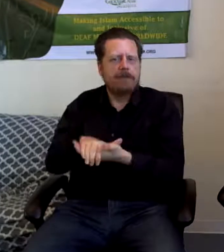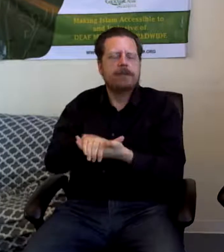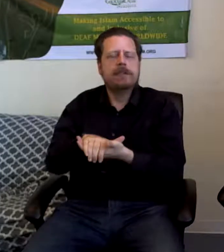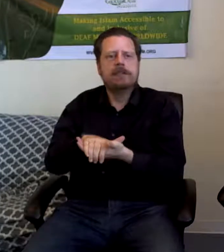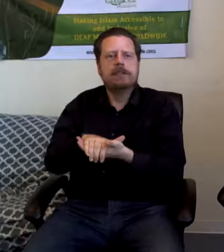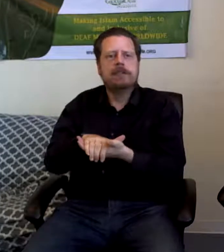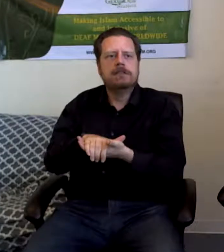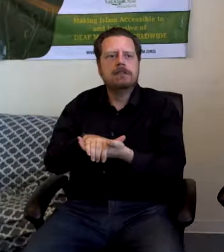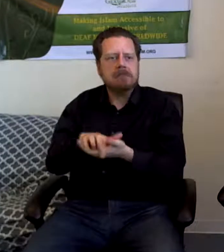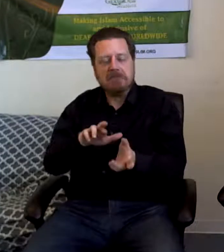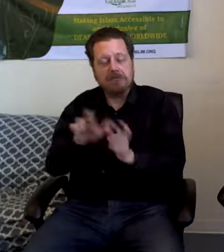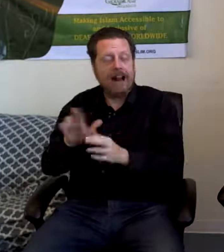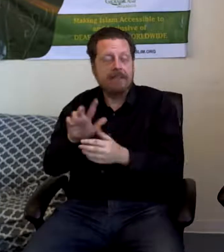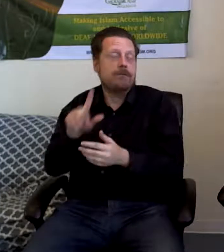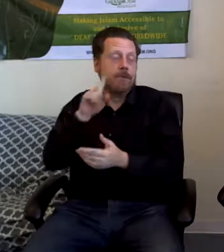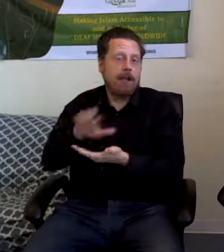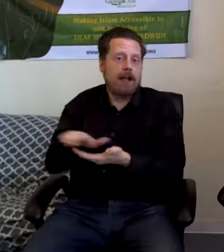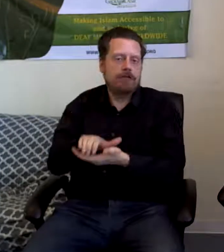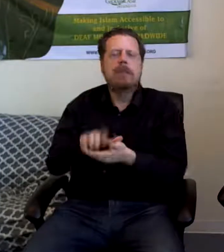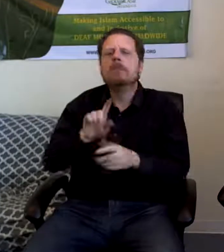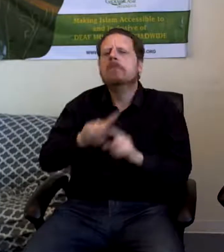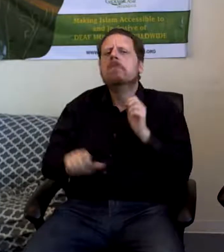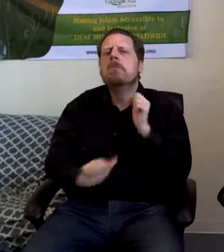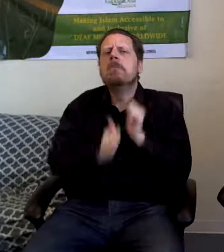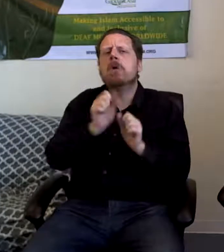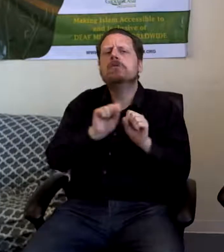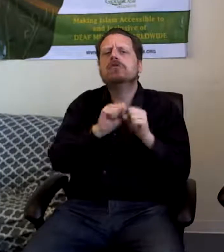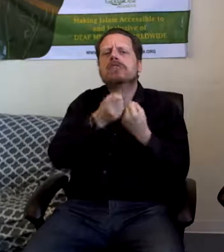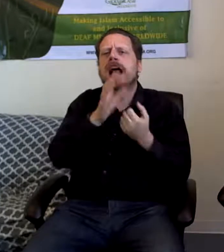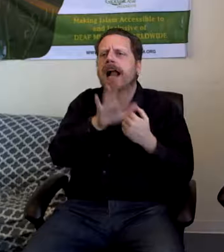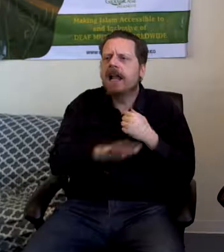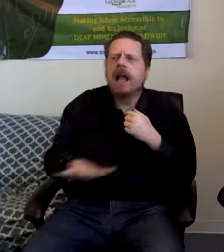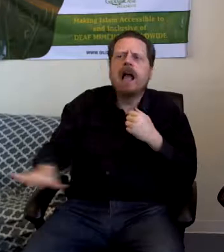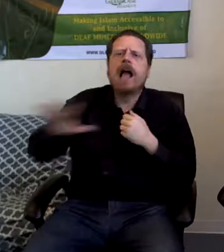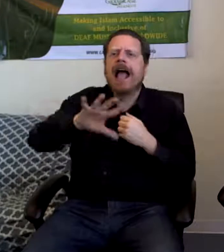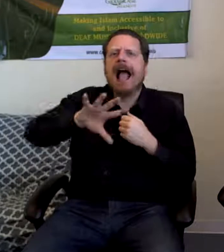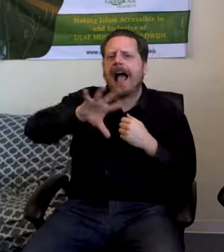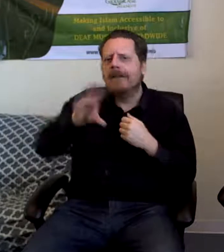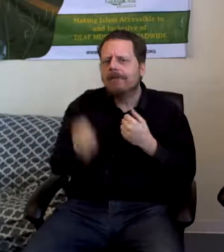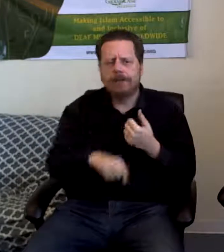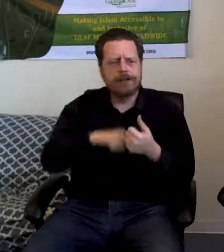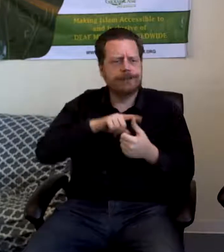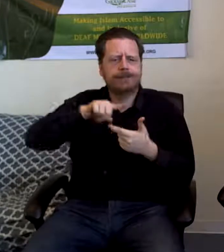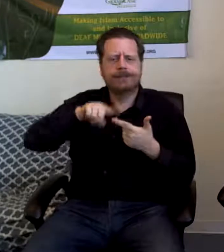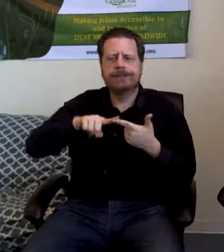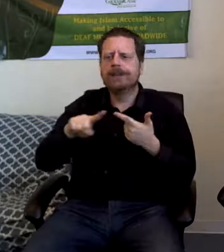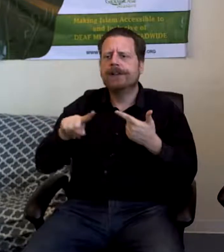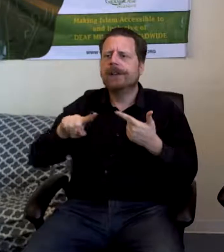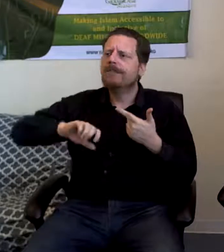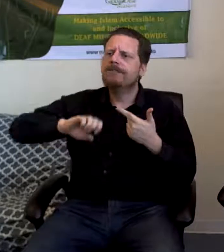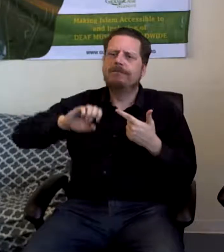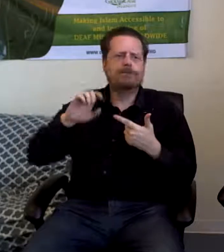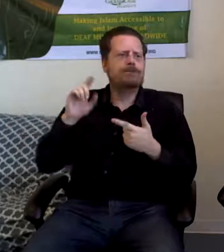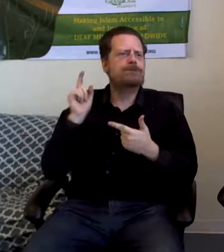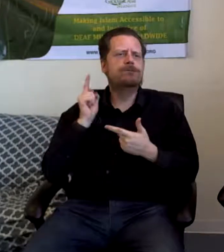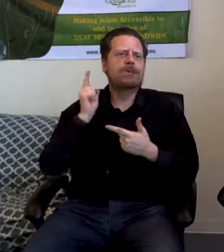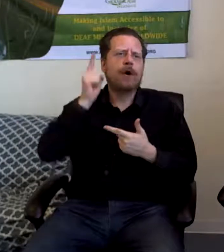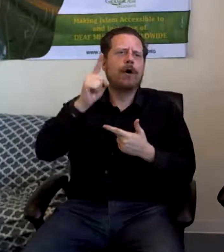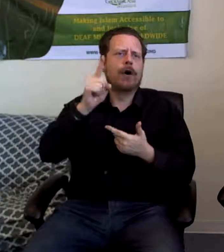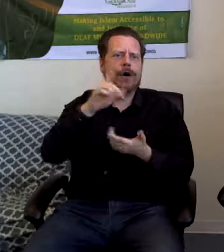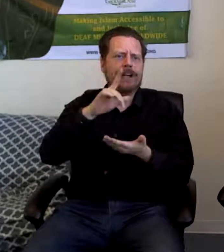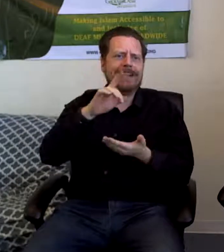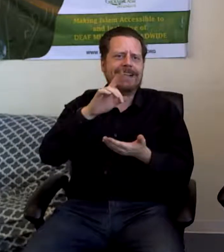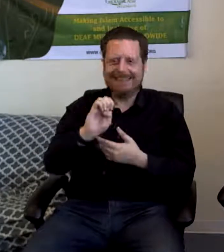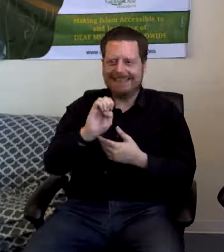you look at the vast majority of societies in Africa, in the Far East, in the Middle East, you